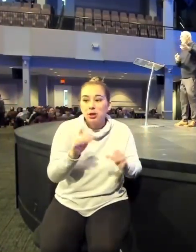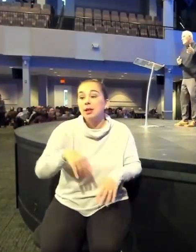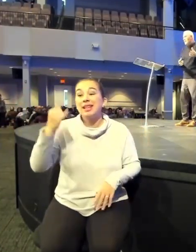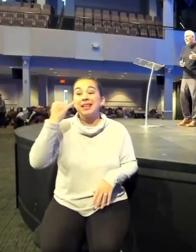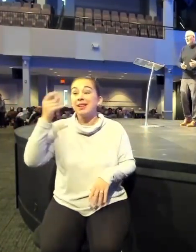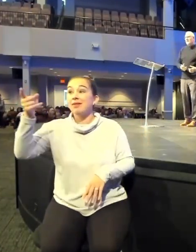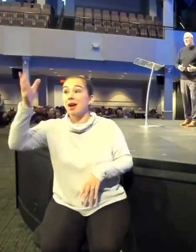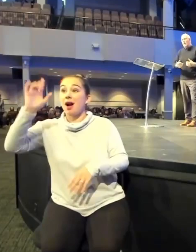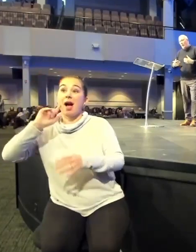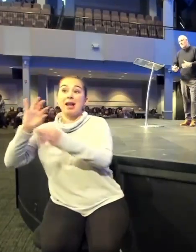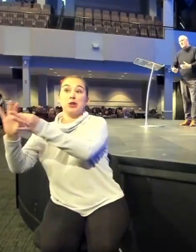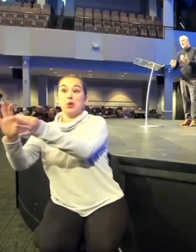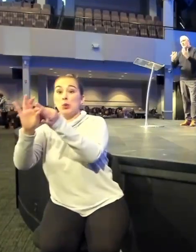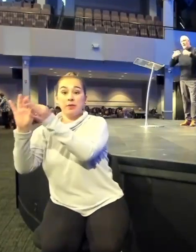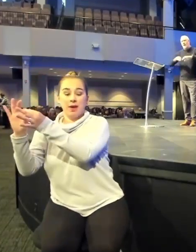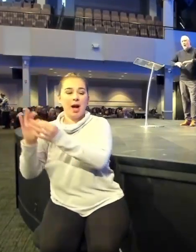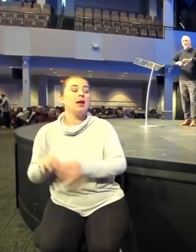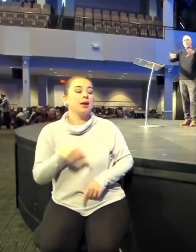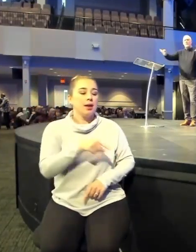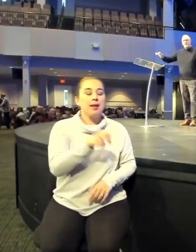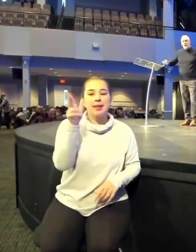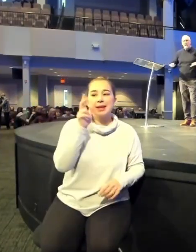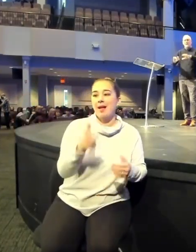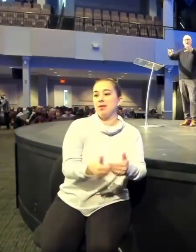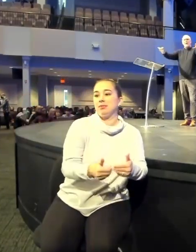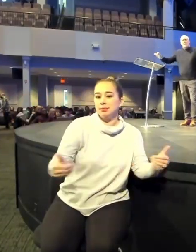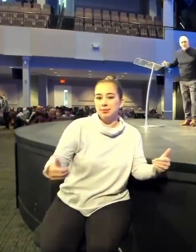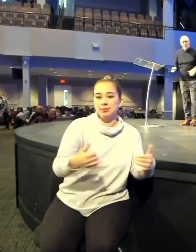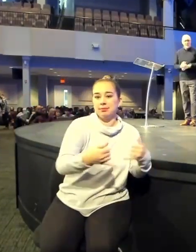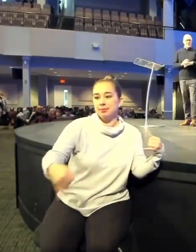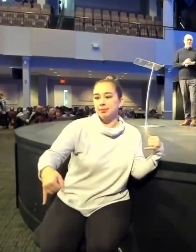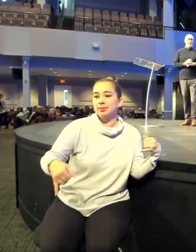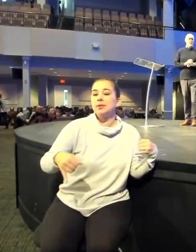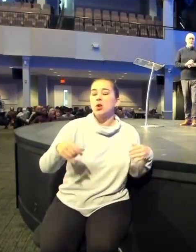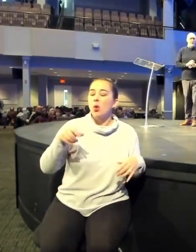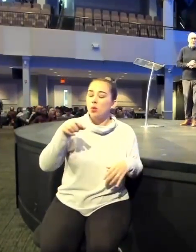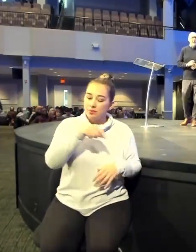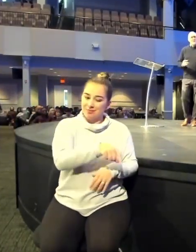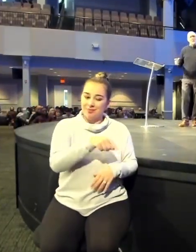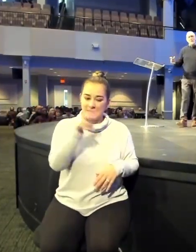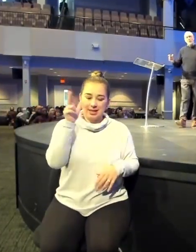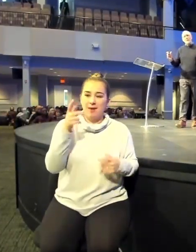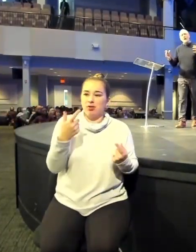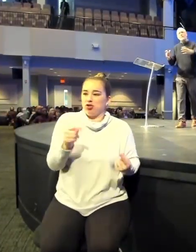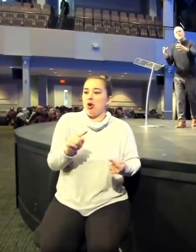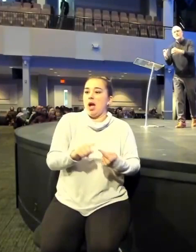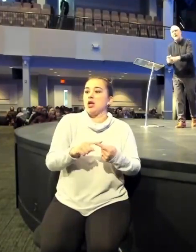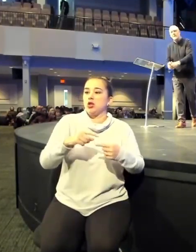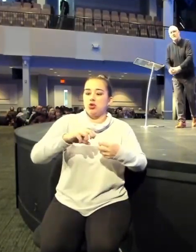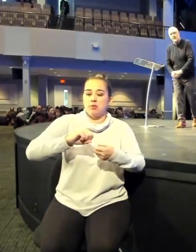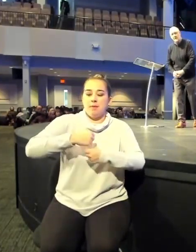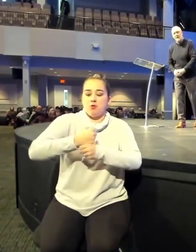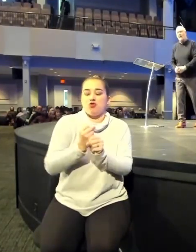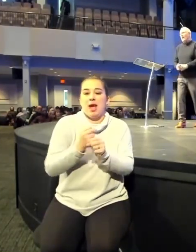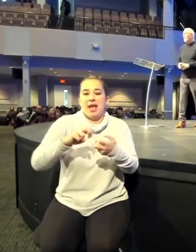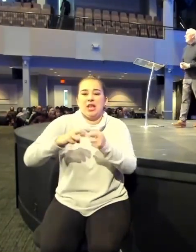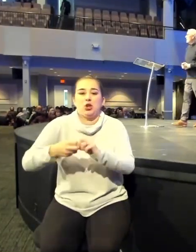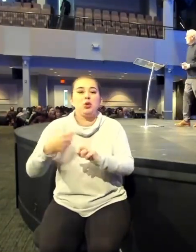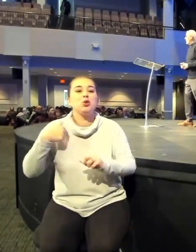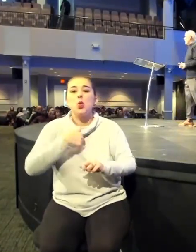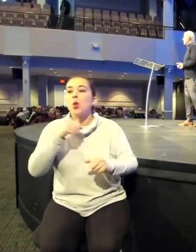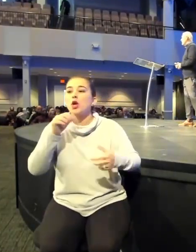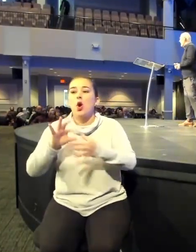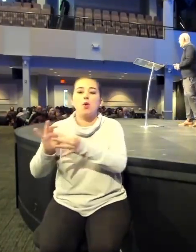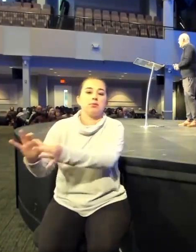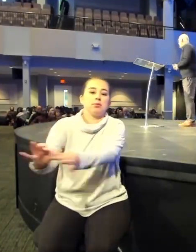is division. And so he wants to create all of these kind of issues between people so we don't come together, certainly among